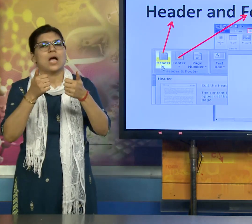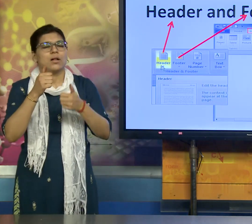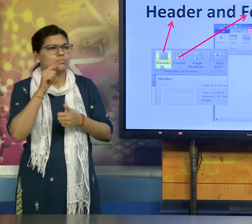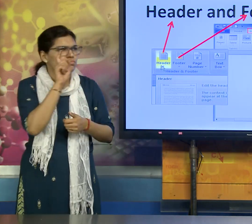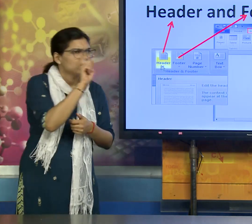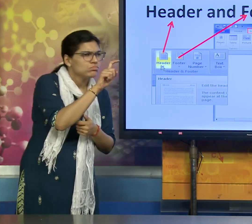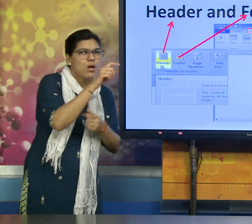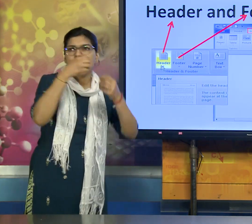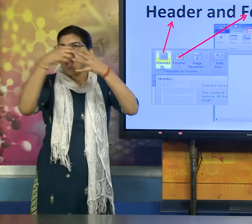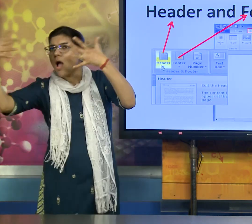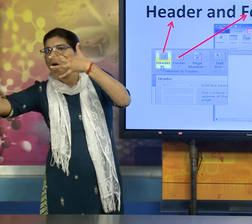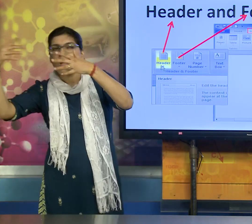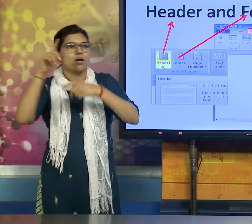this column will appear